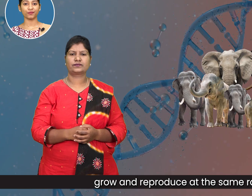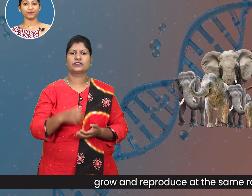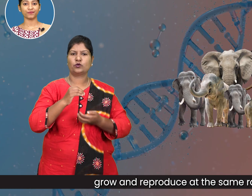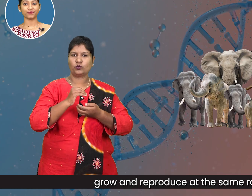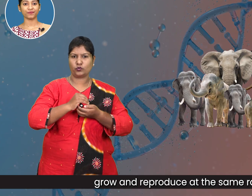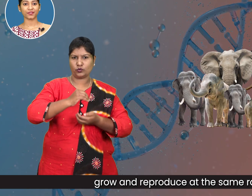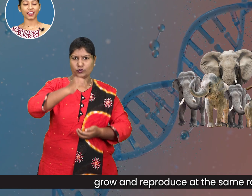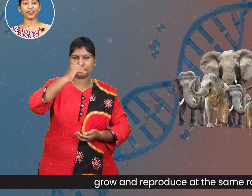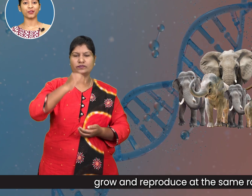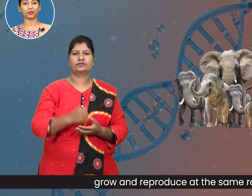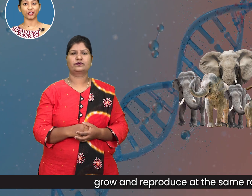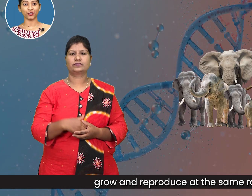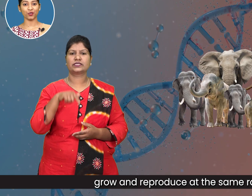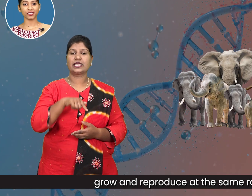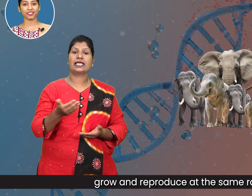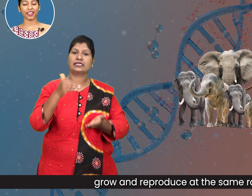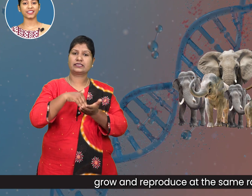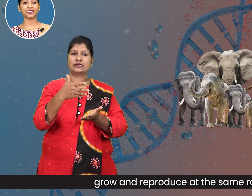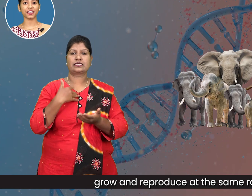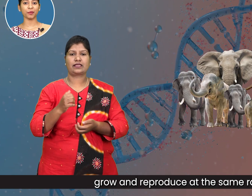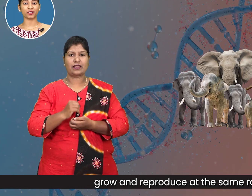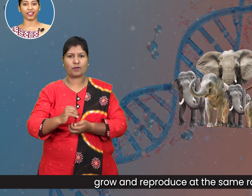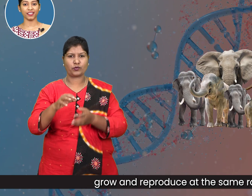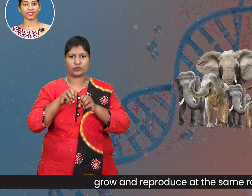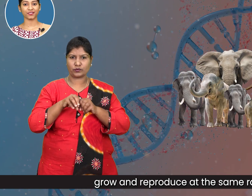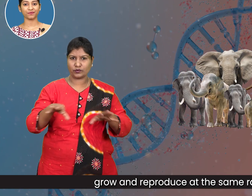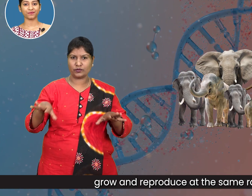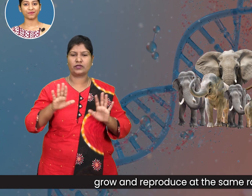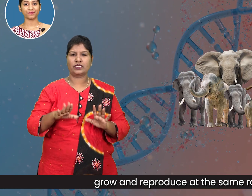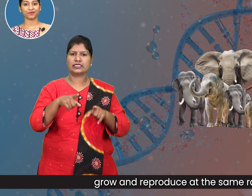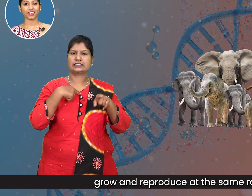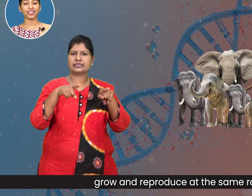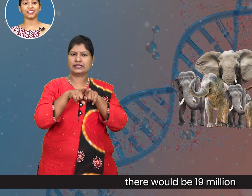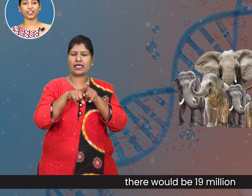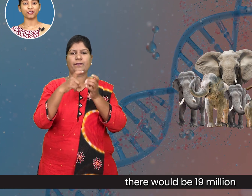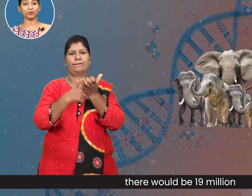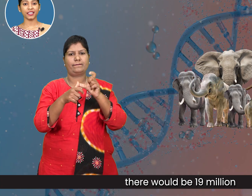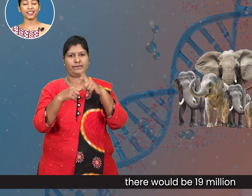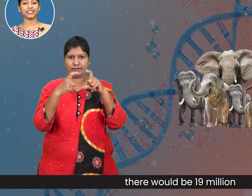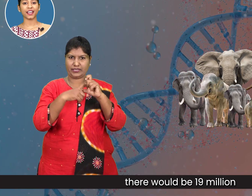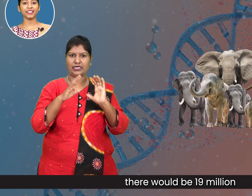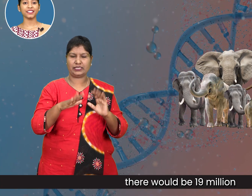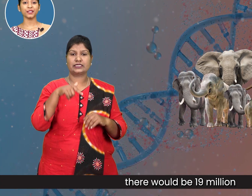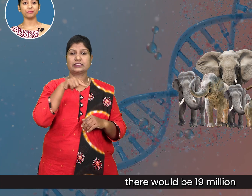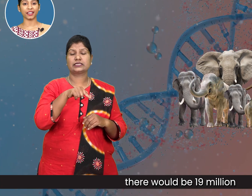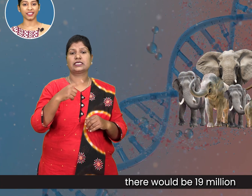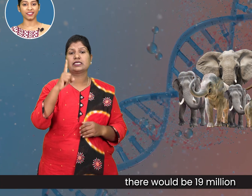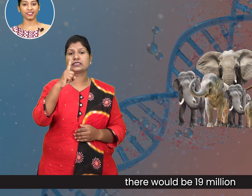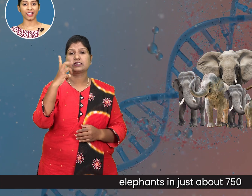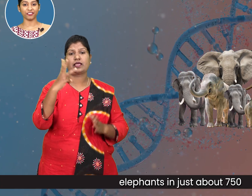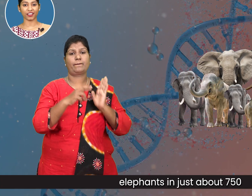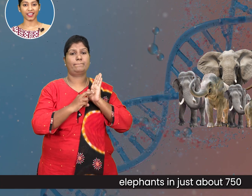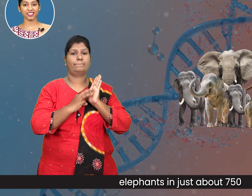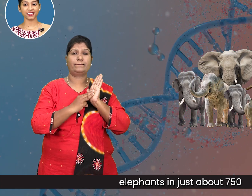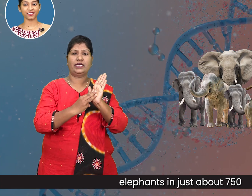grow, and reproduce at the same rate, there would be 19